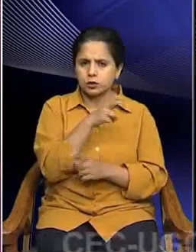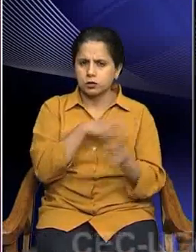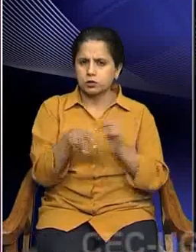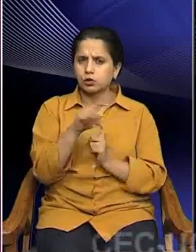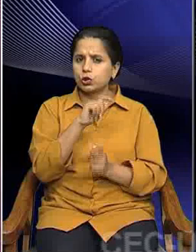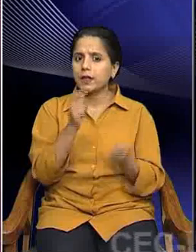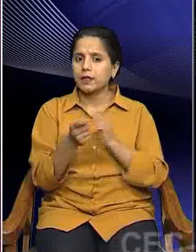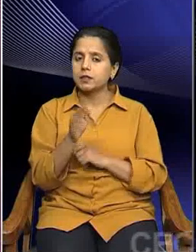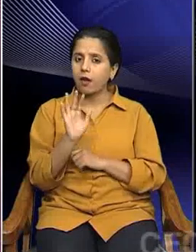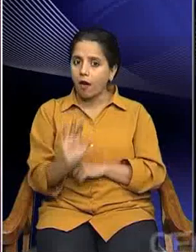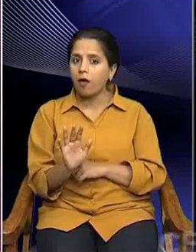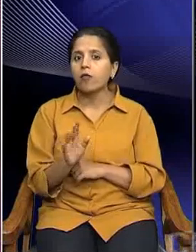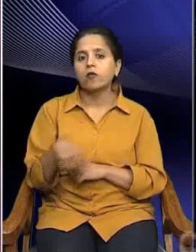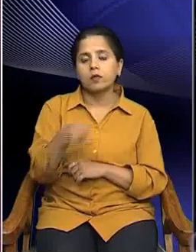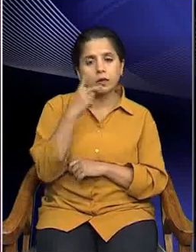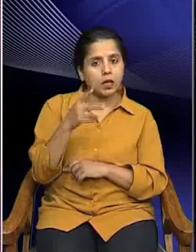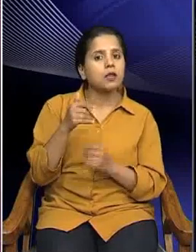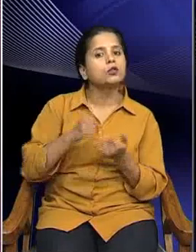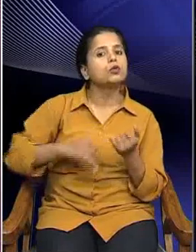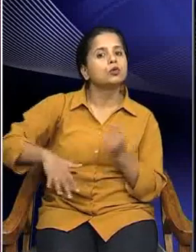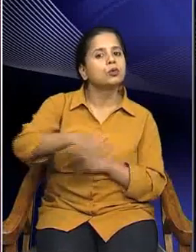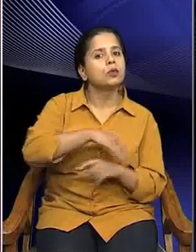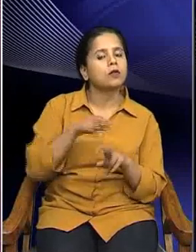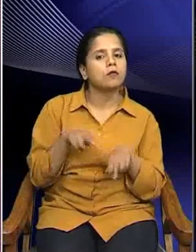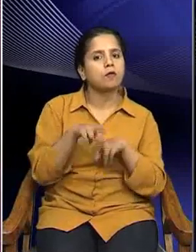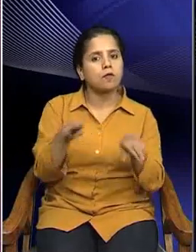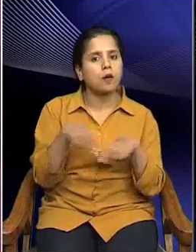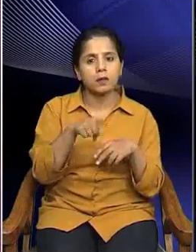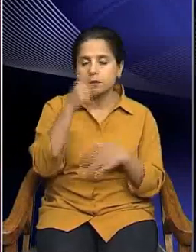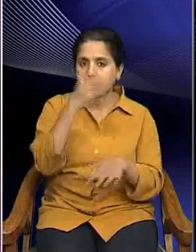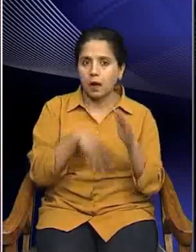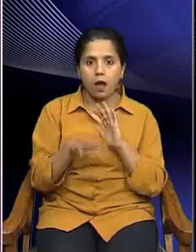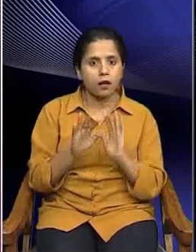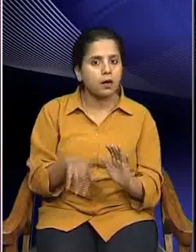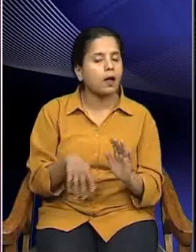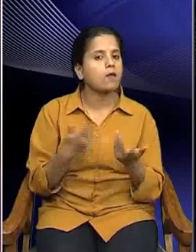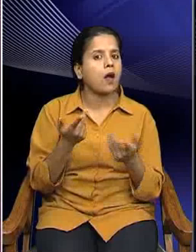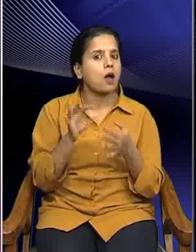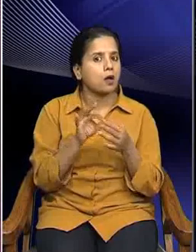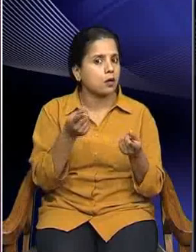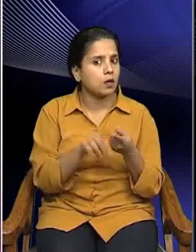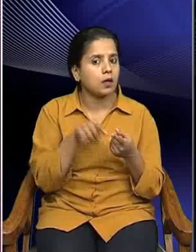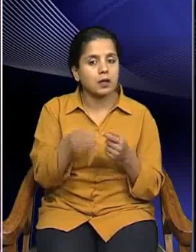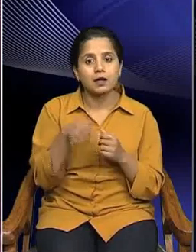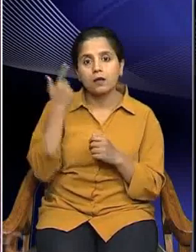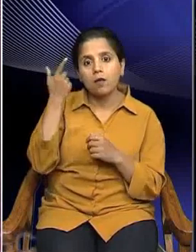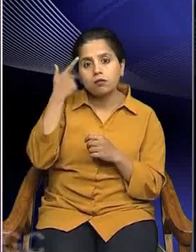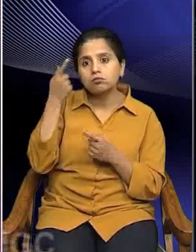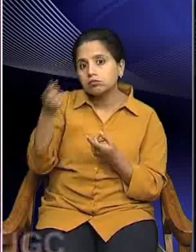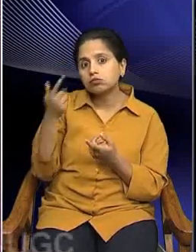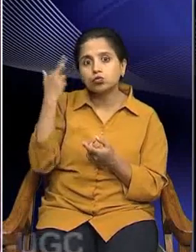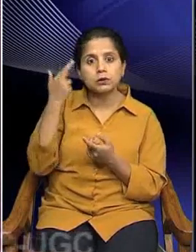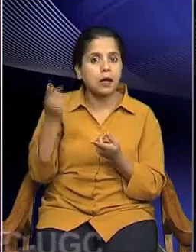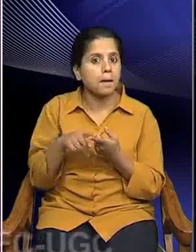towards a situation where families are planned by design, not by fate.